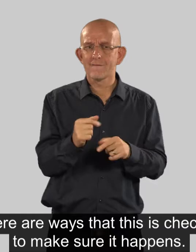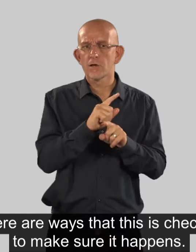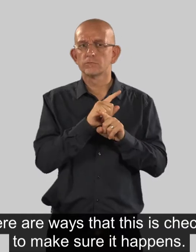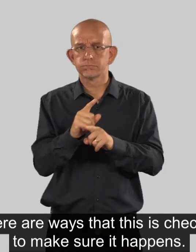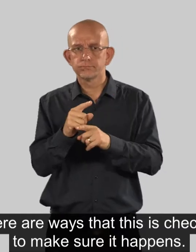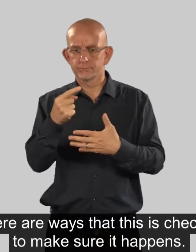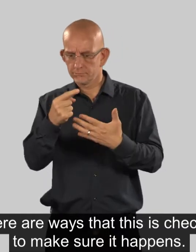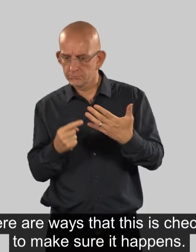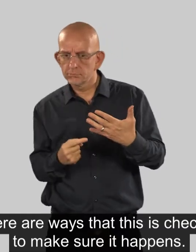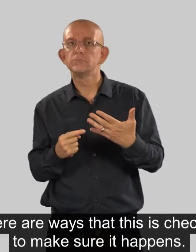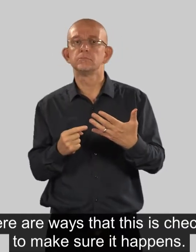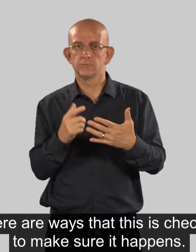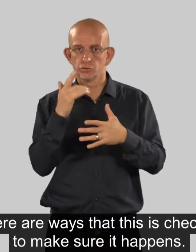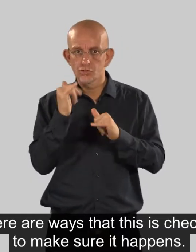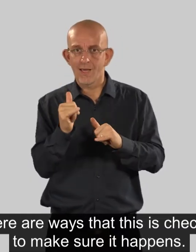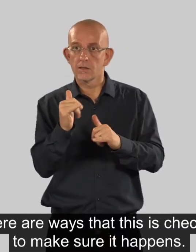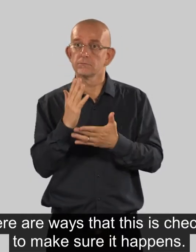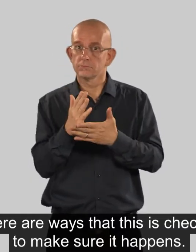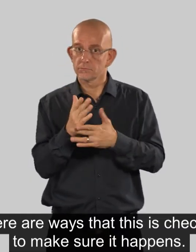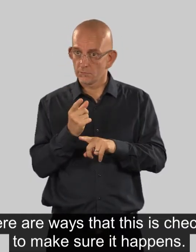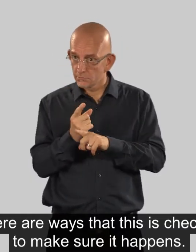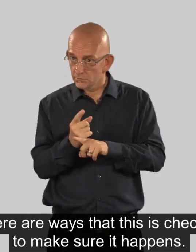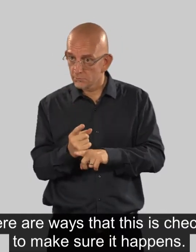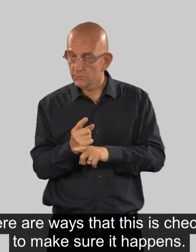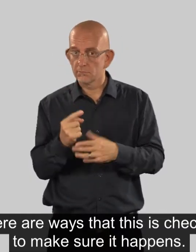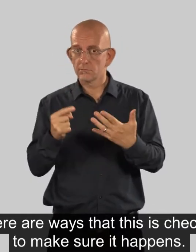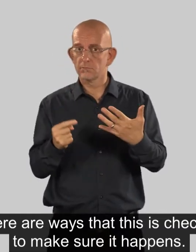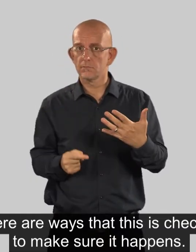There are ways that this is checked to make sure it happens.